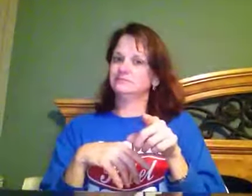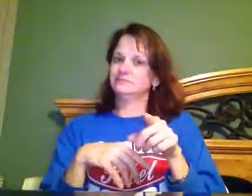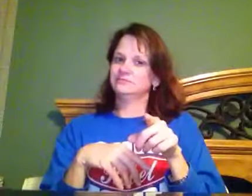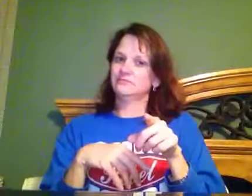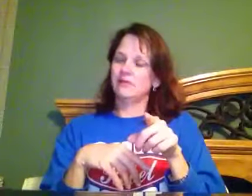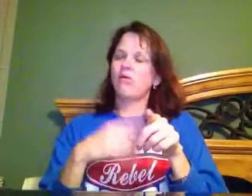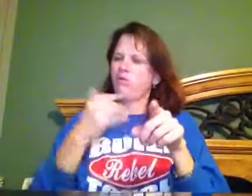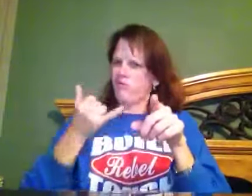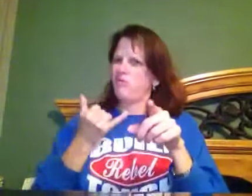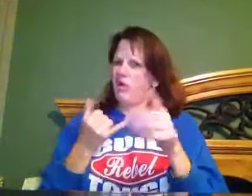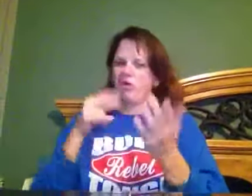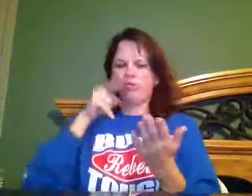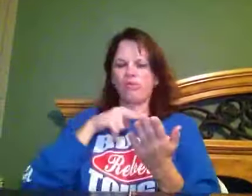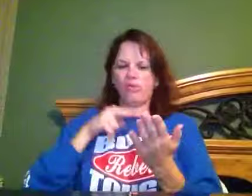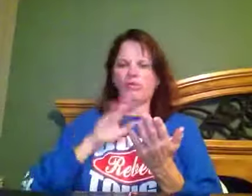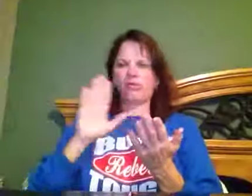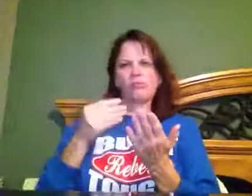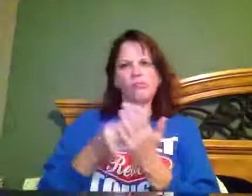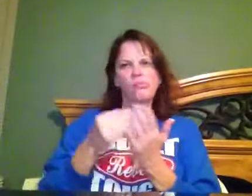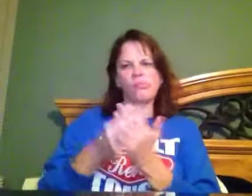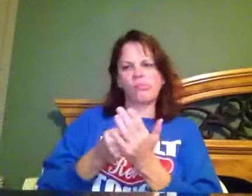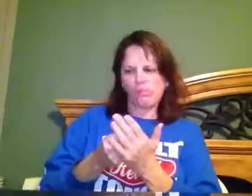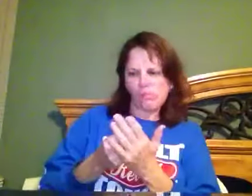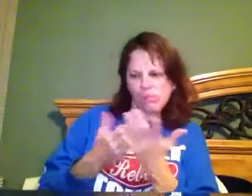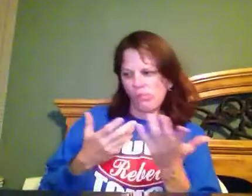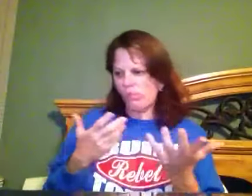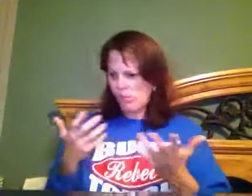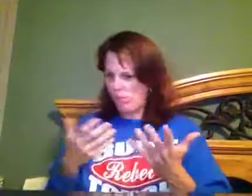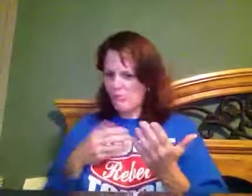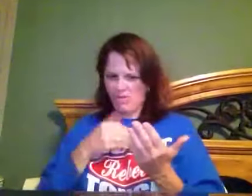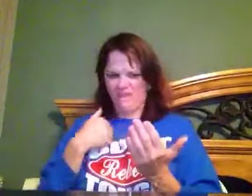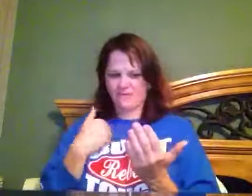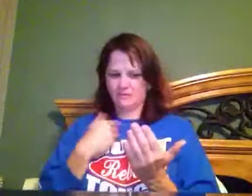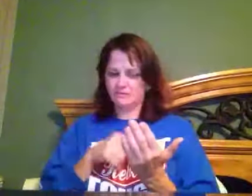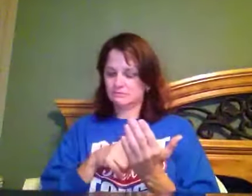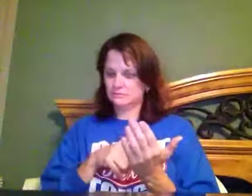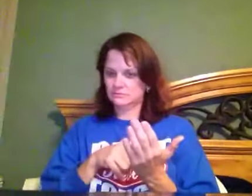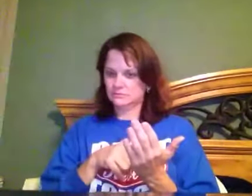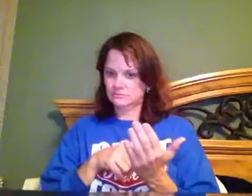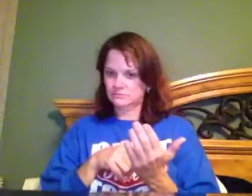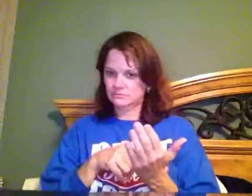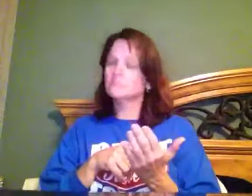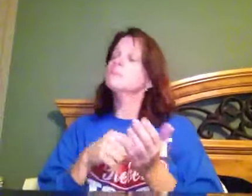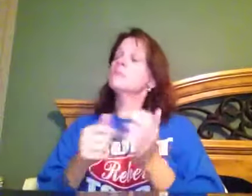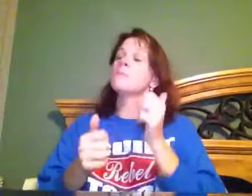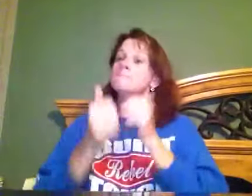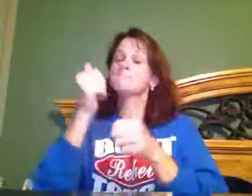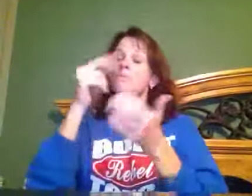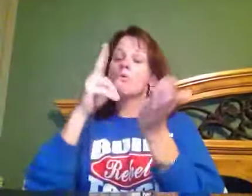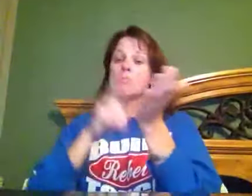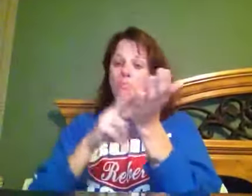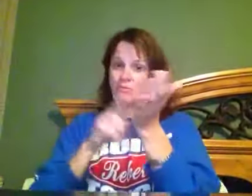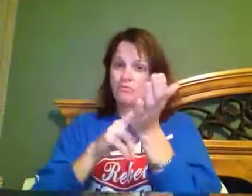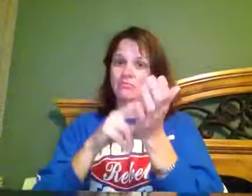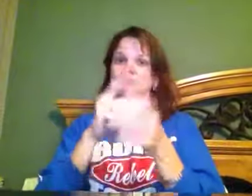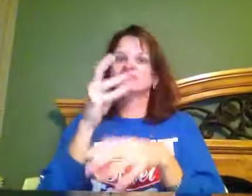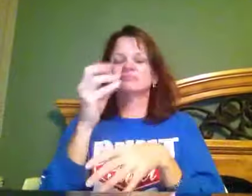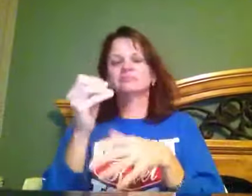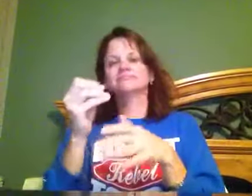and being prepared to start writing those checks. With most contracts, an earnest money check is offered. This is a